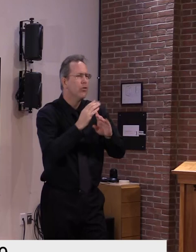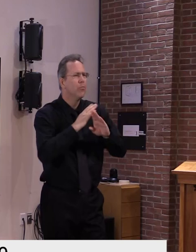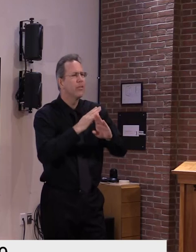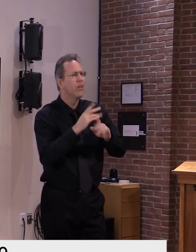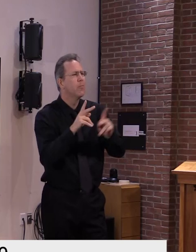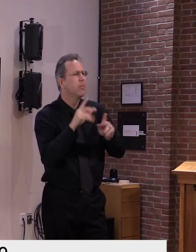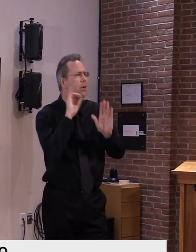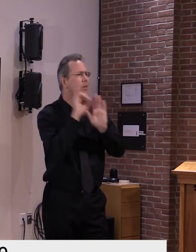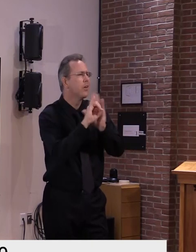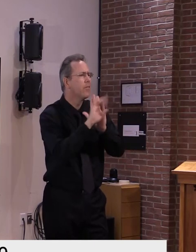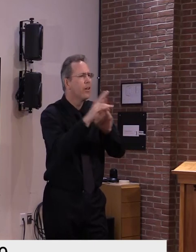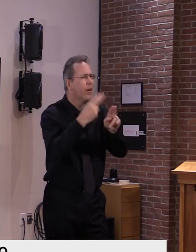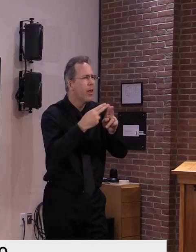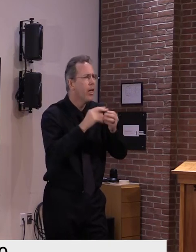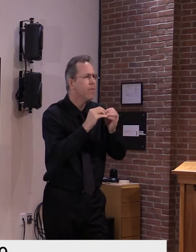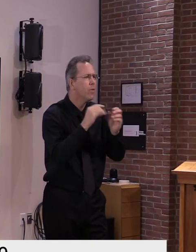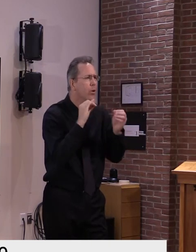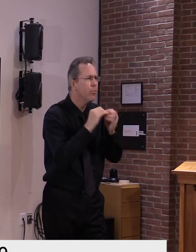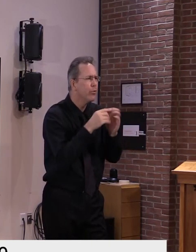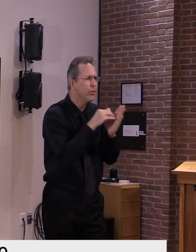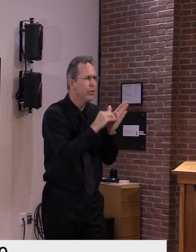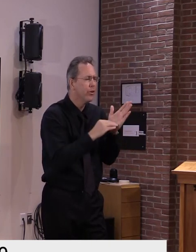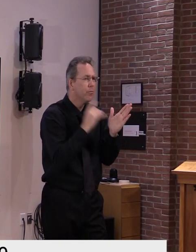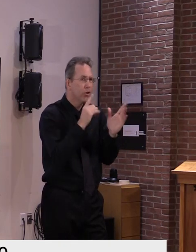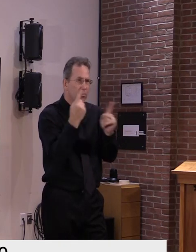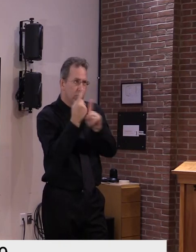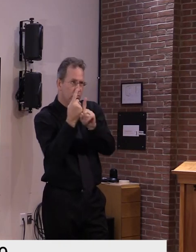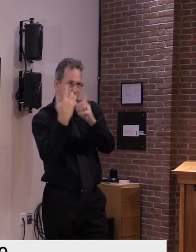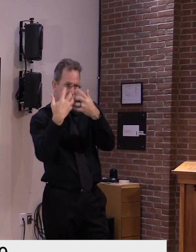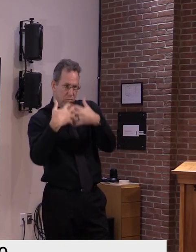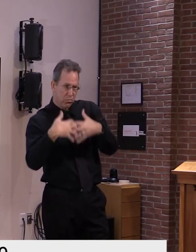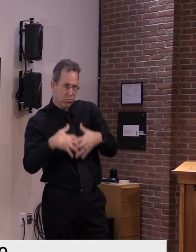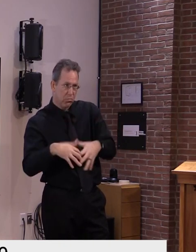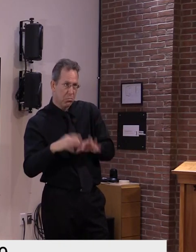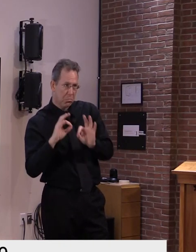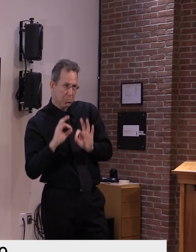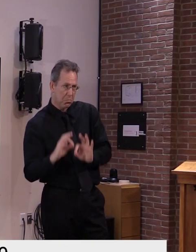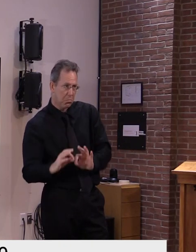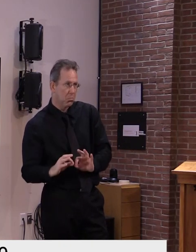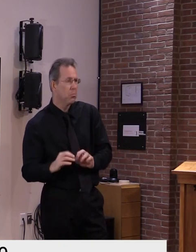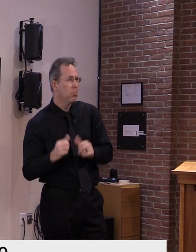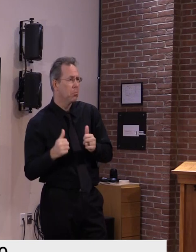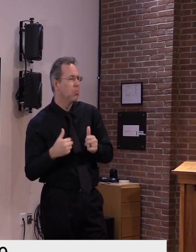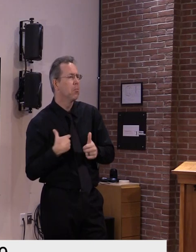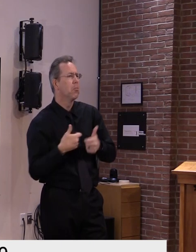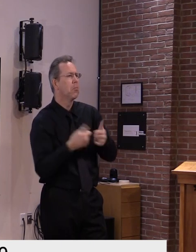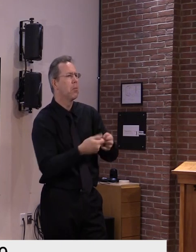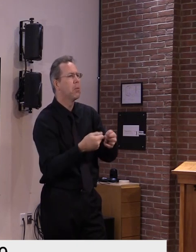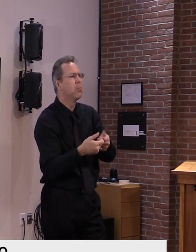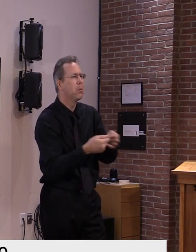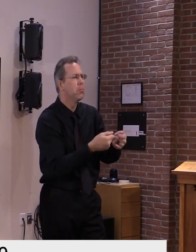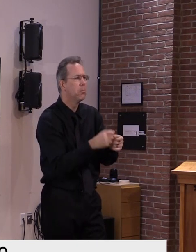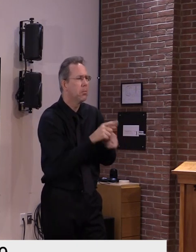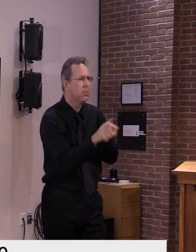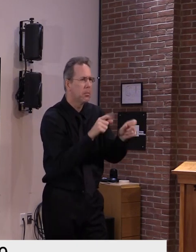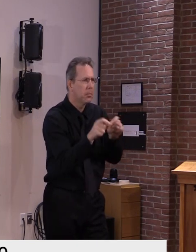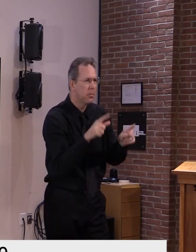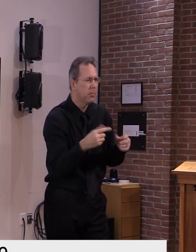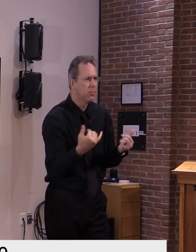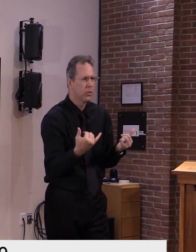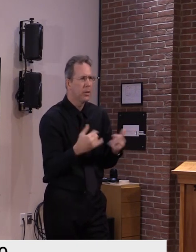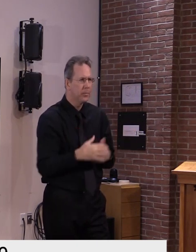is set before we actually make it operational. I'll let him add to that,